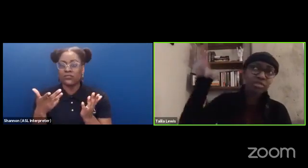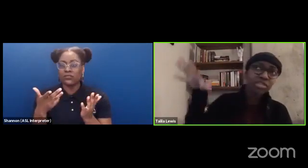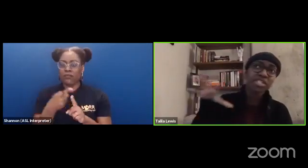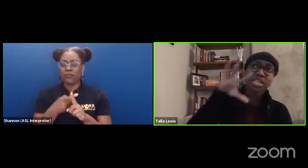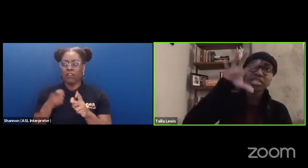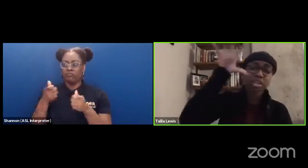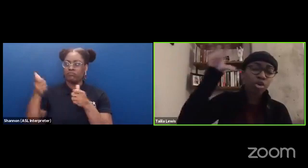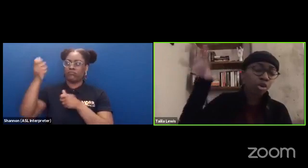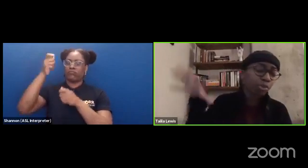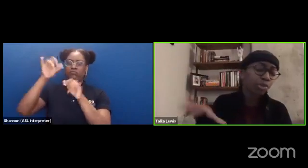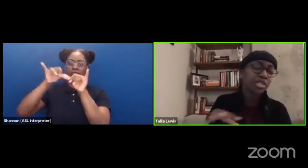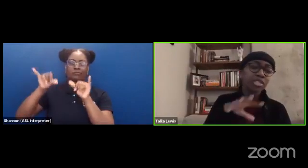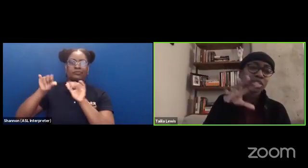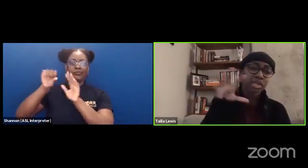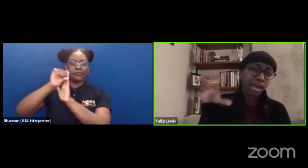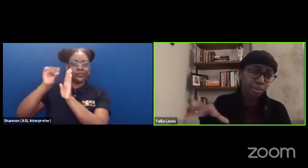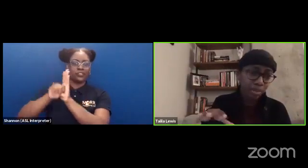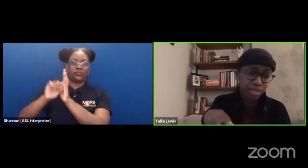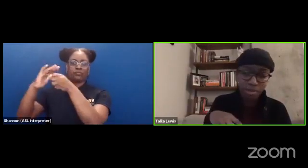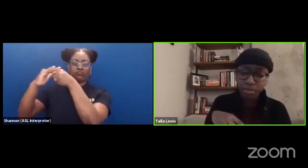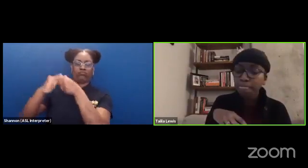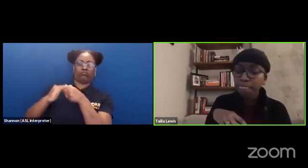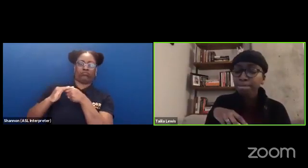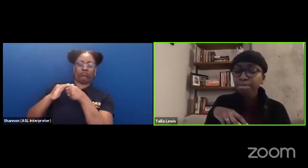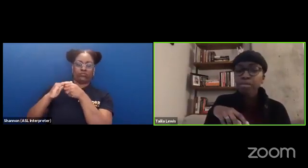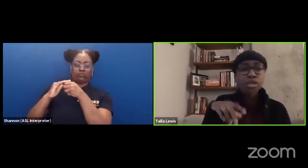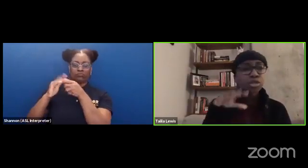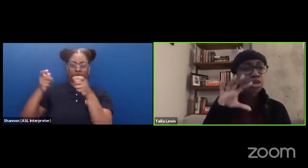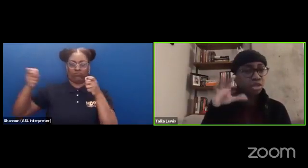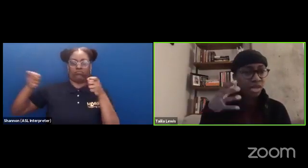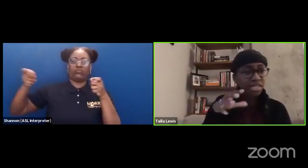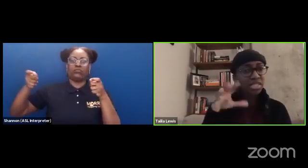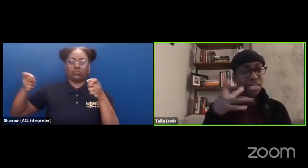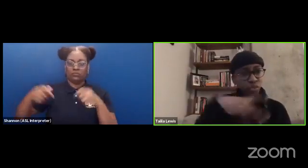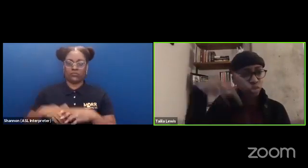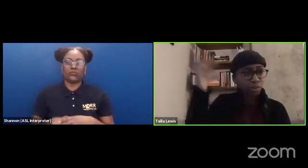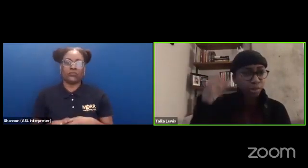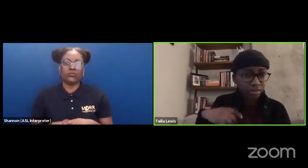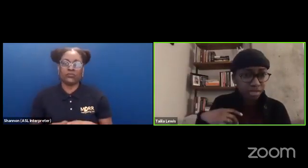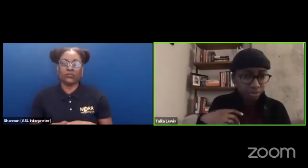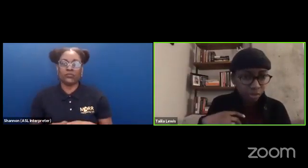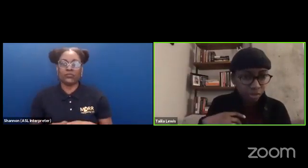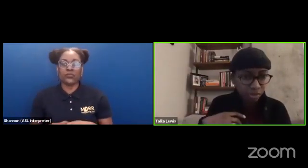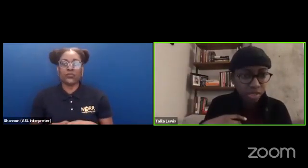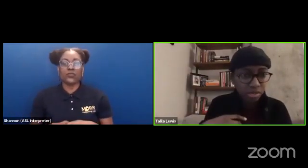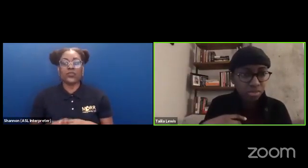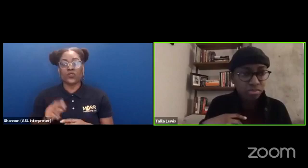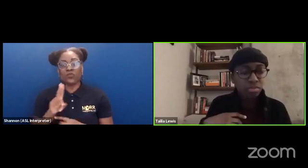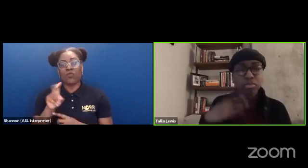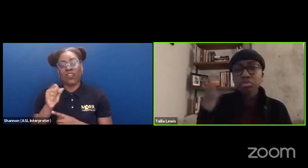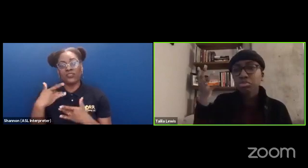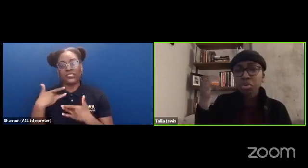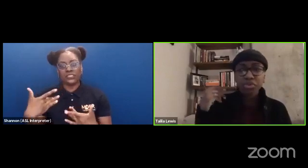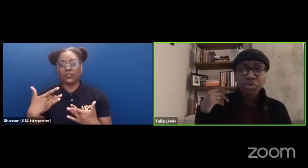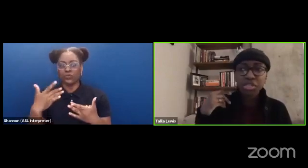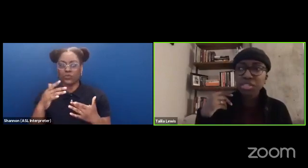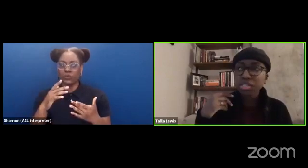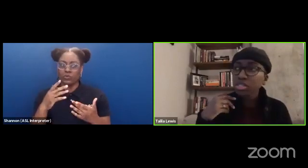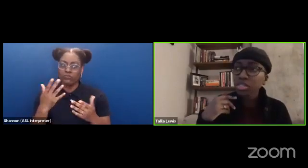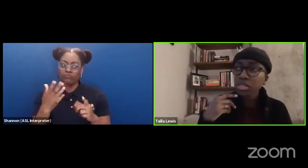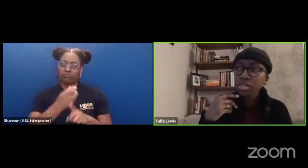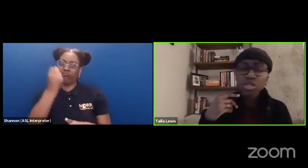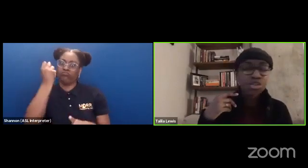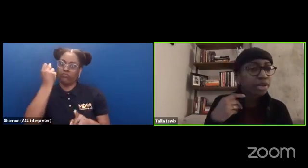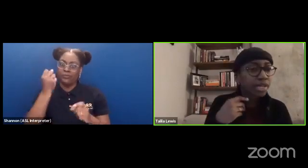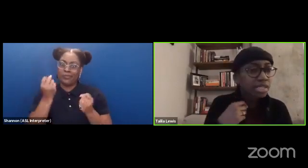of the states and corporations and capitalism. So the United States will deprive us of those things. So for